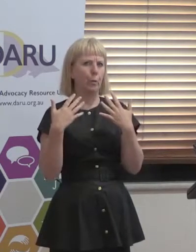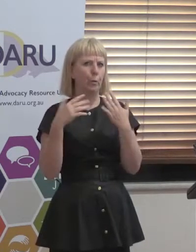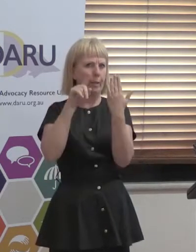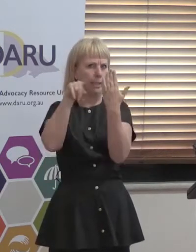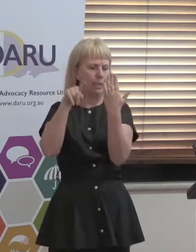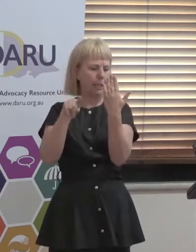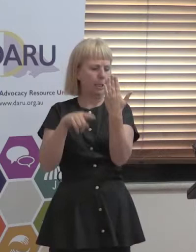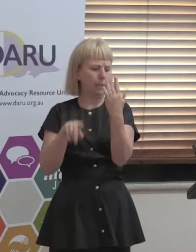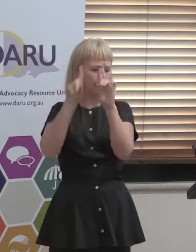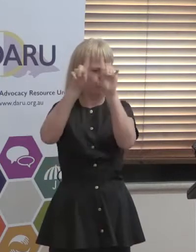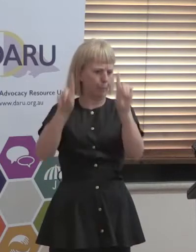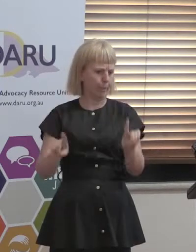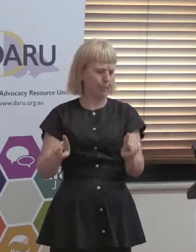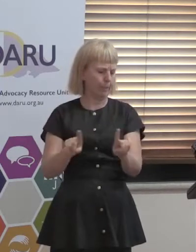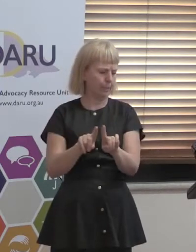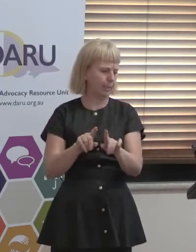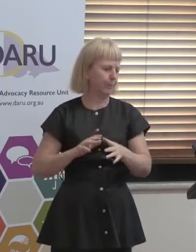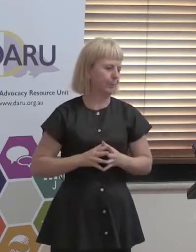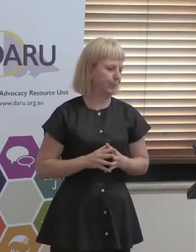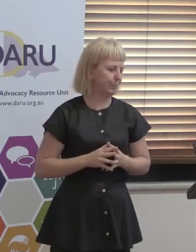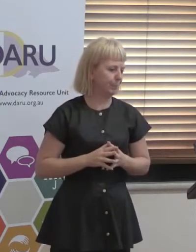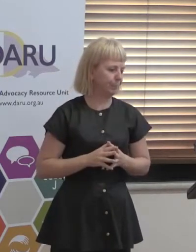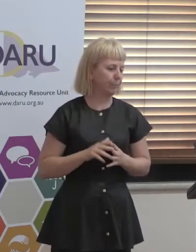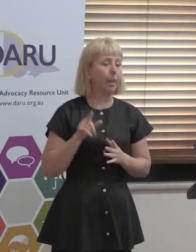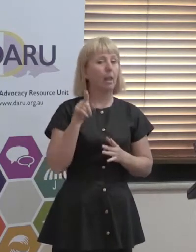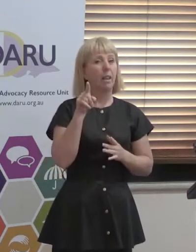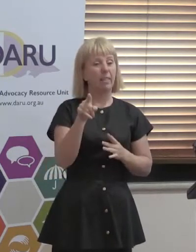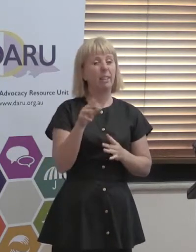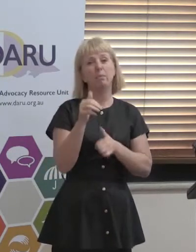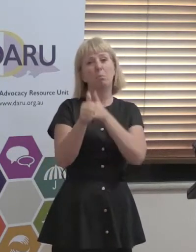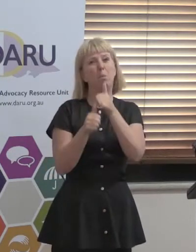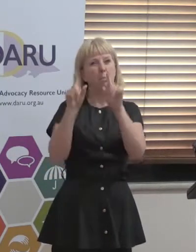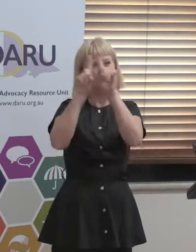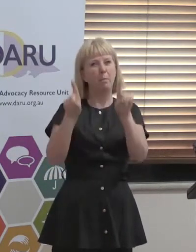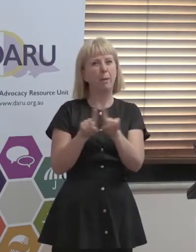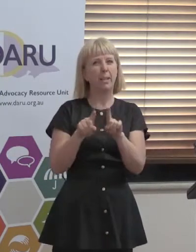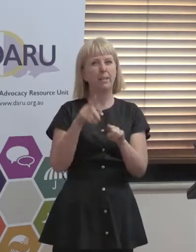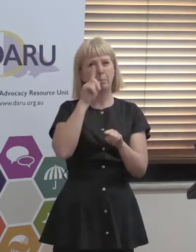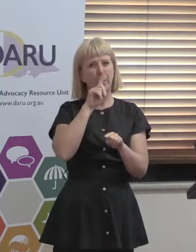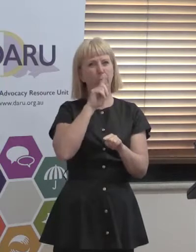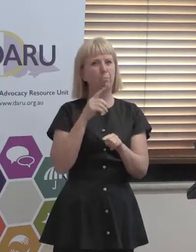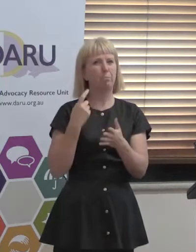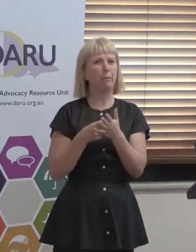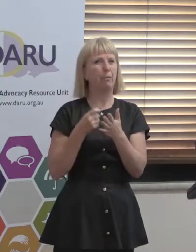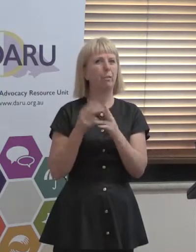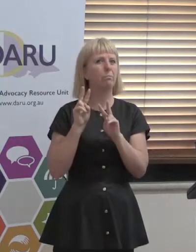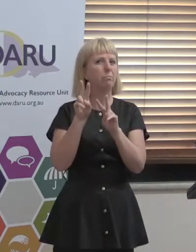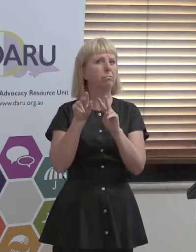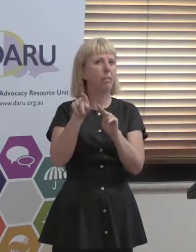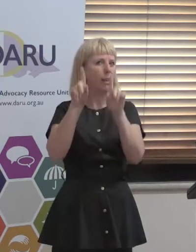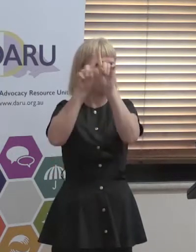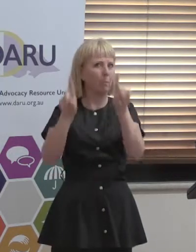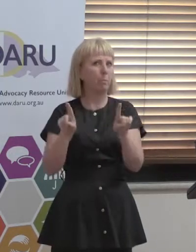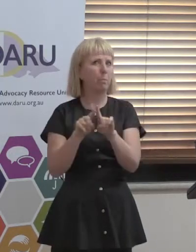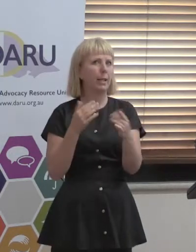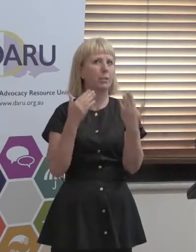page is the second most highly viewed page of the site so far, and